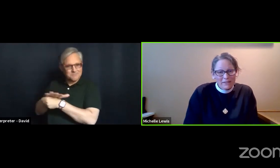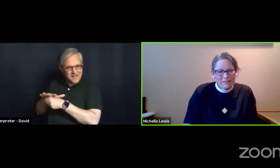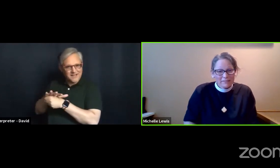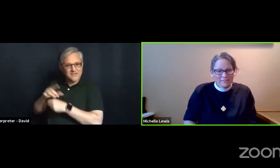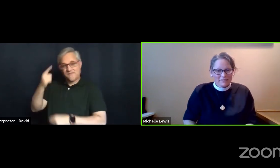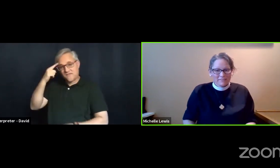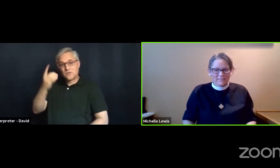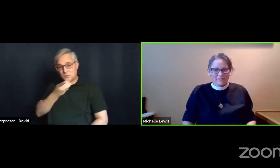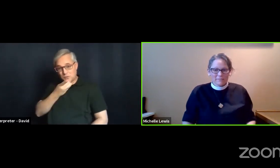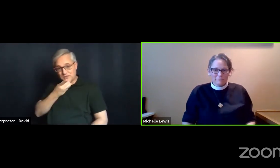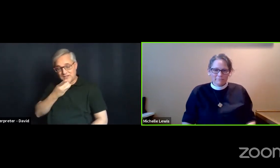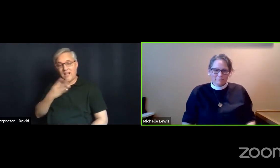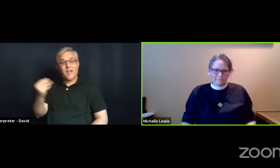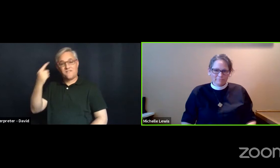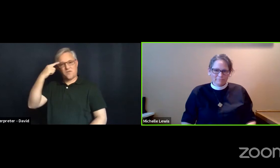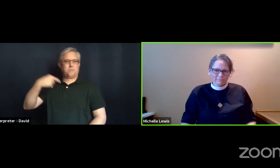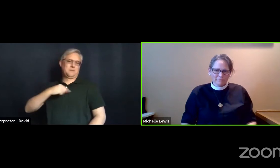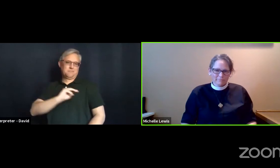me.